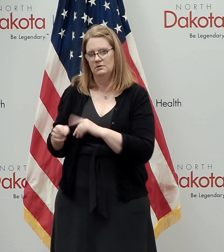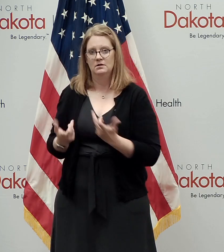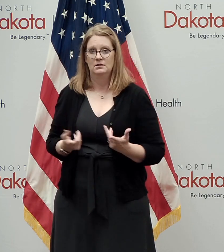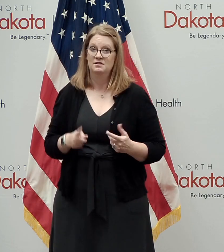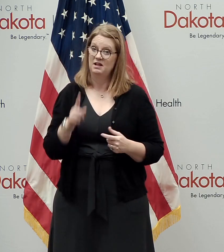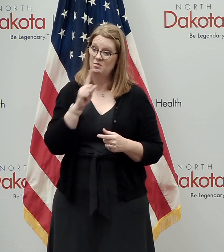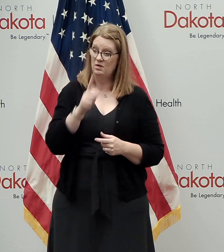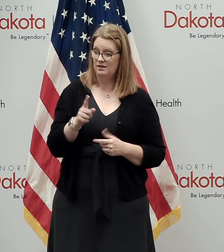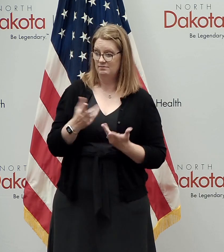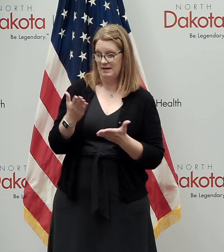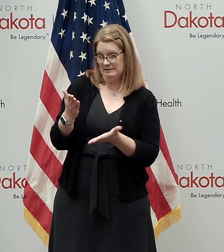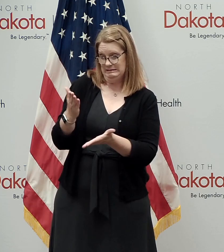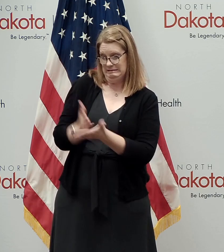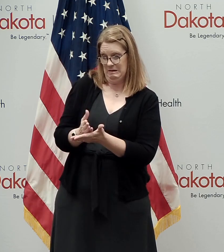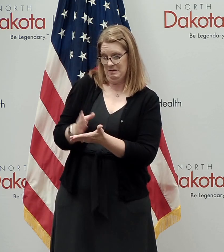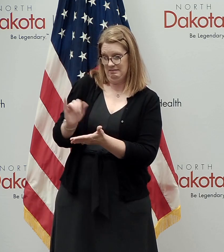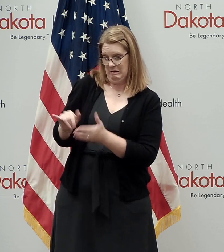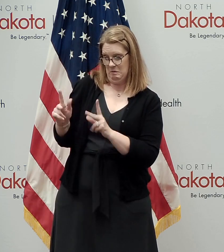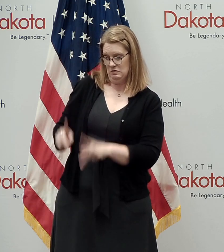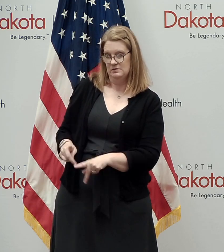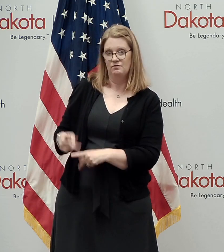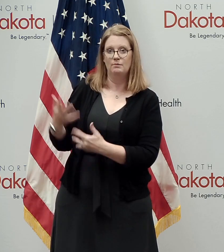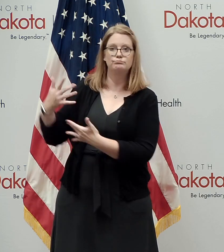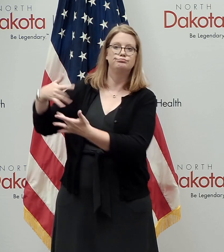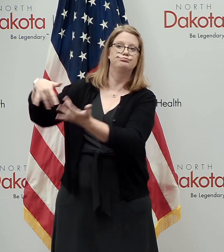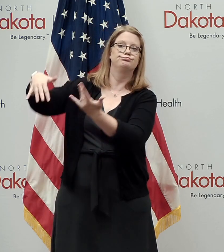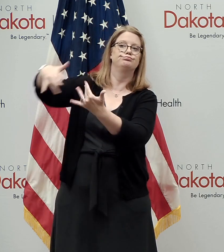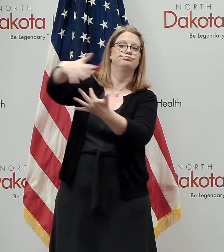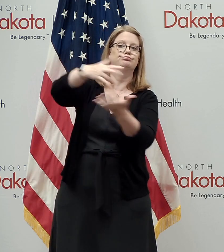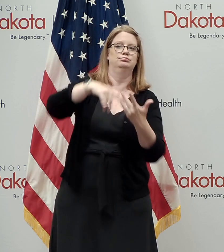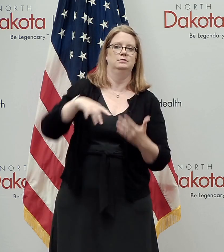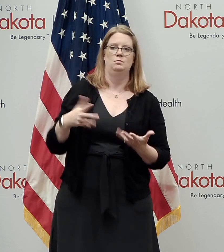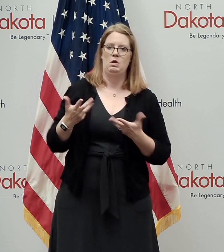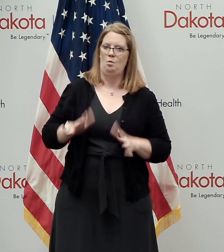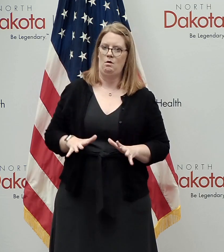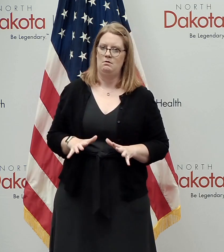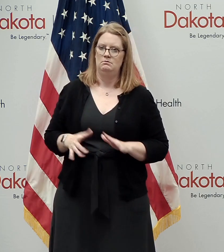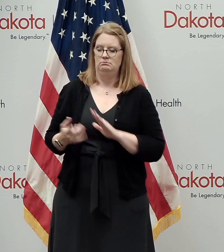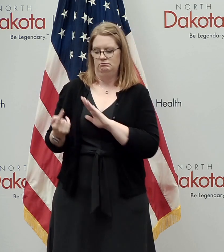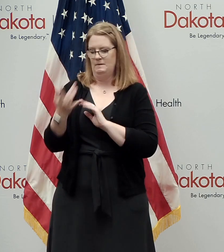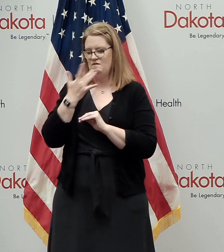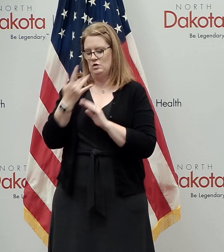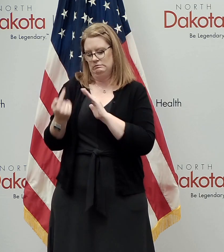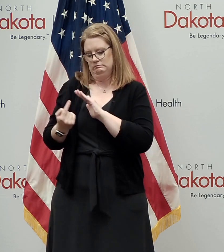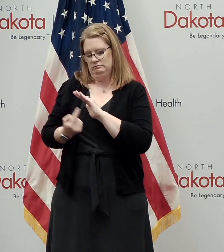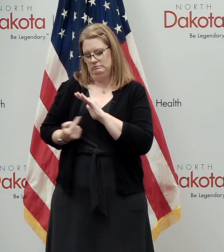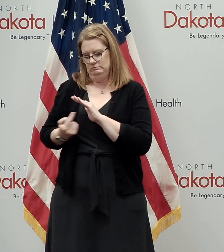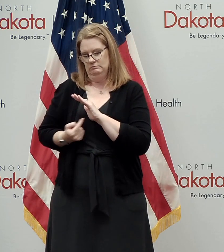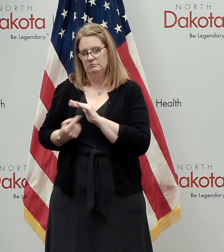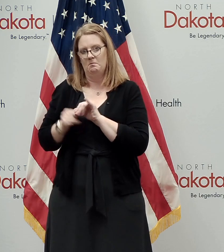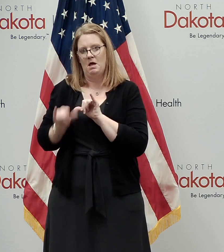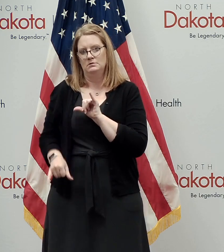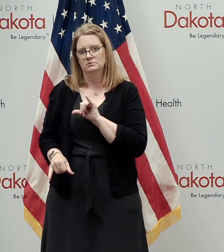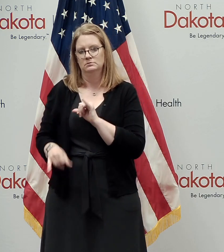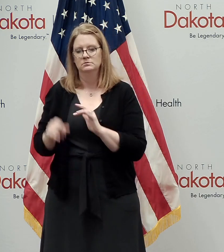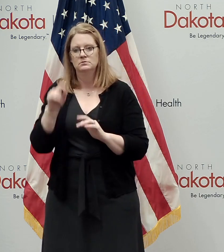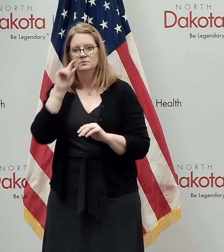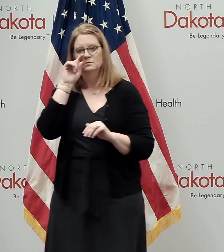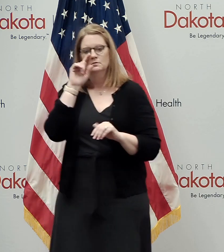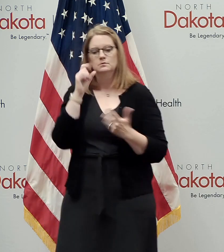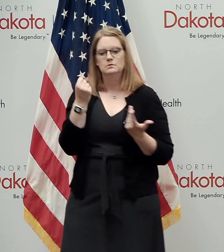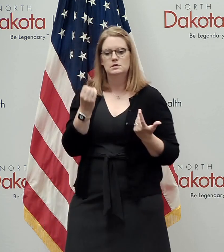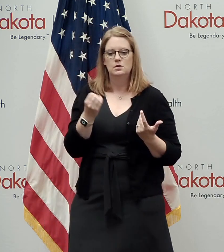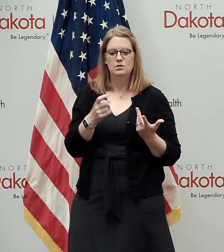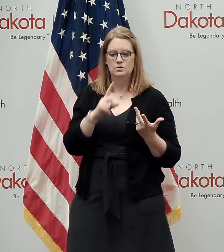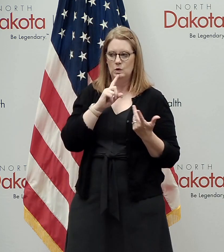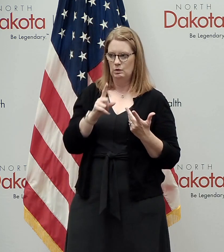and livelihoods. So the testing is really important. I think the key for us is, again, not just looking at the absolute numbers, it's